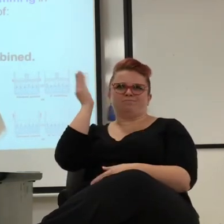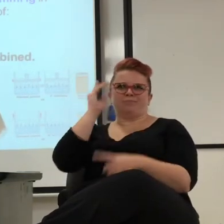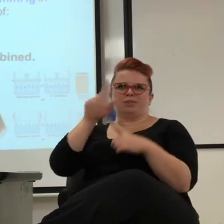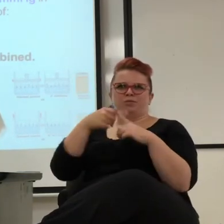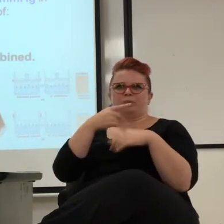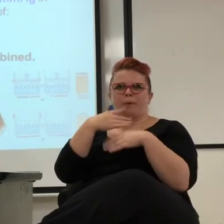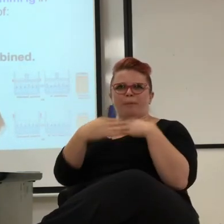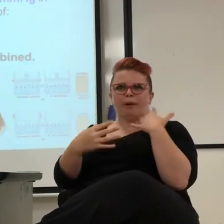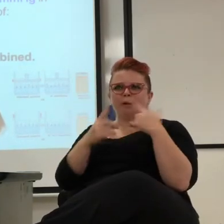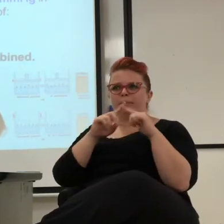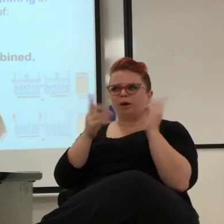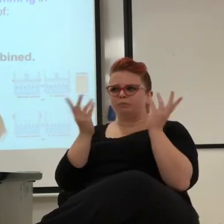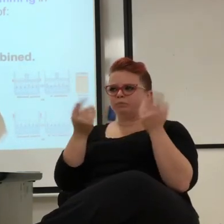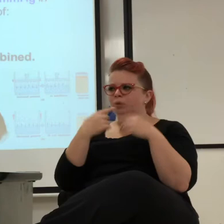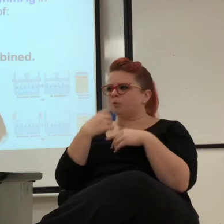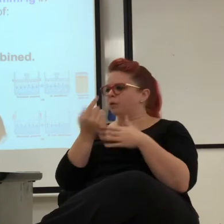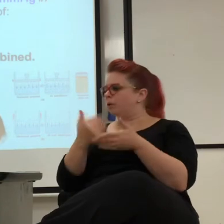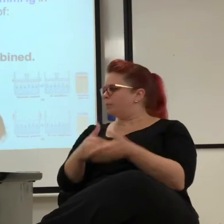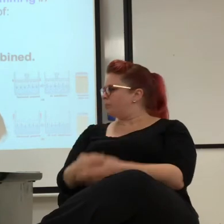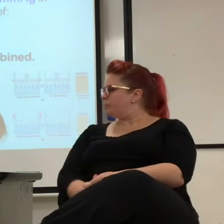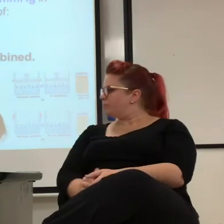here.